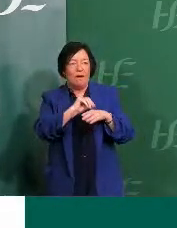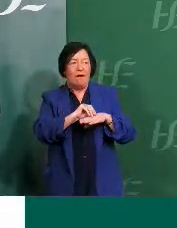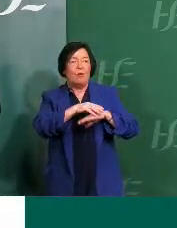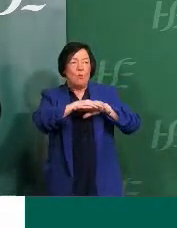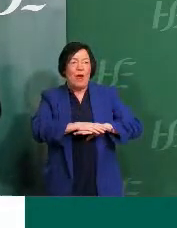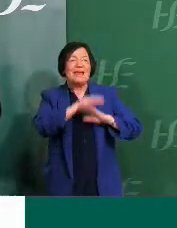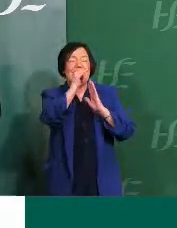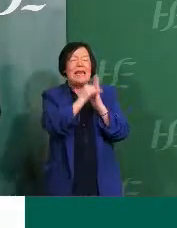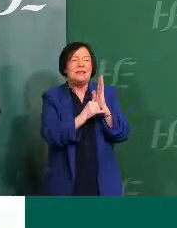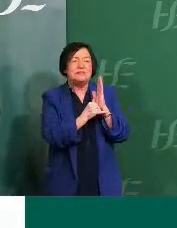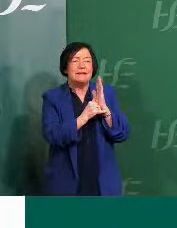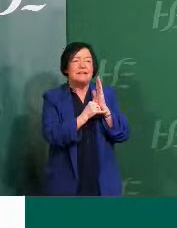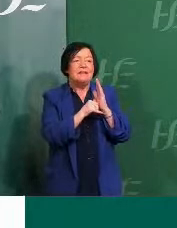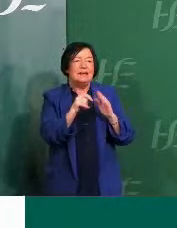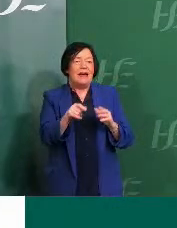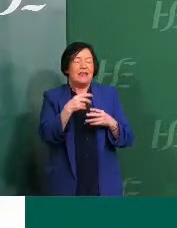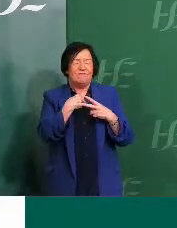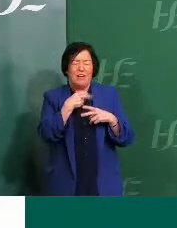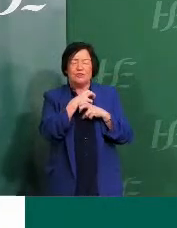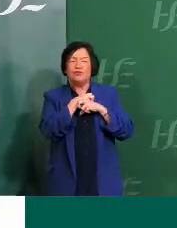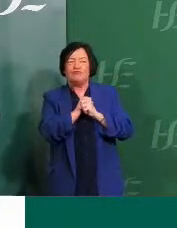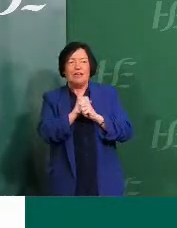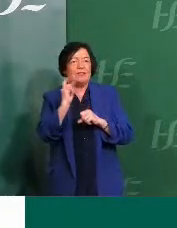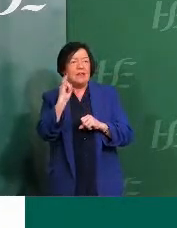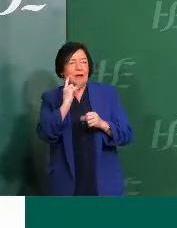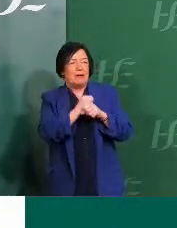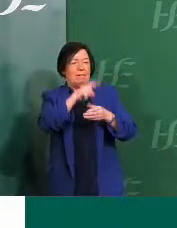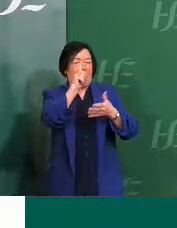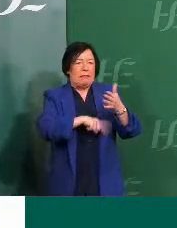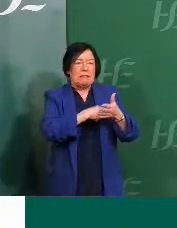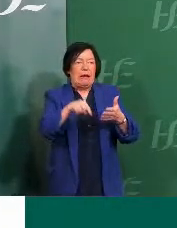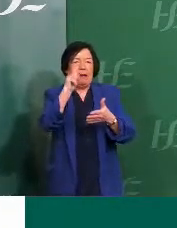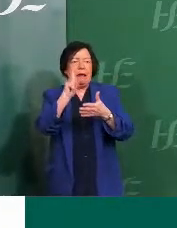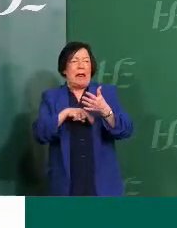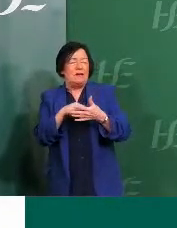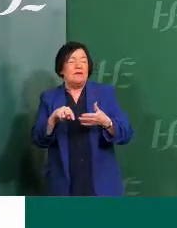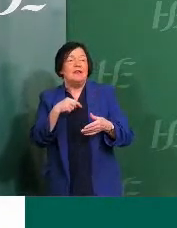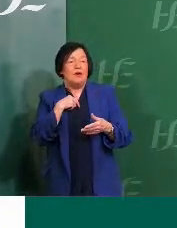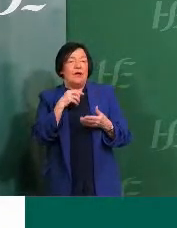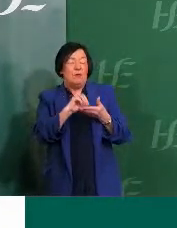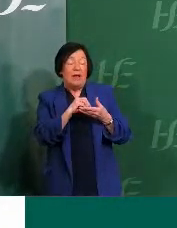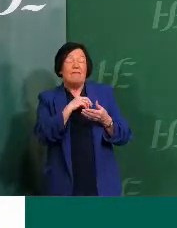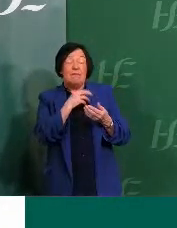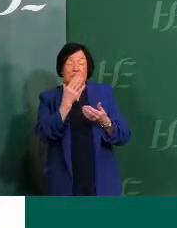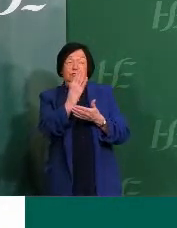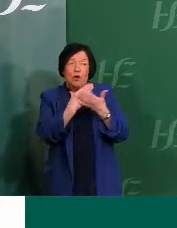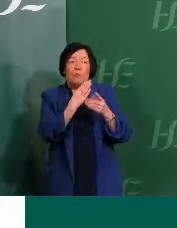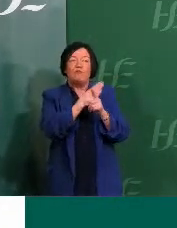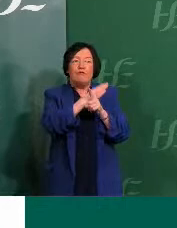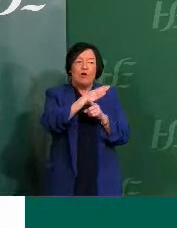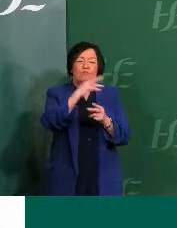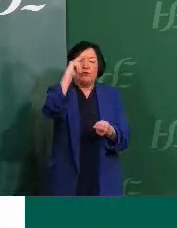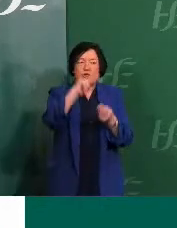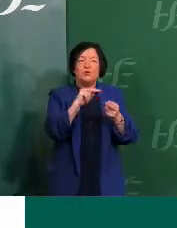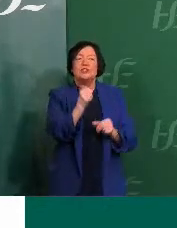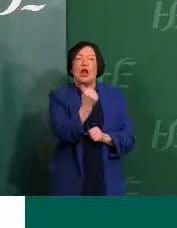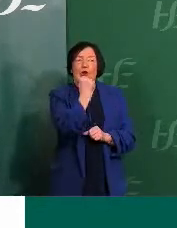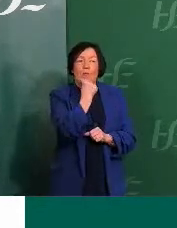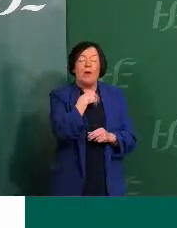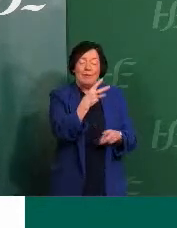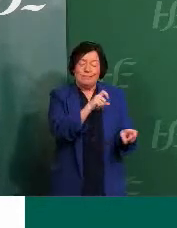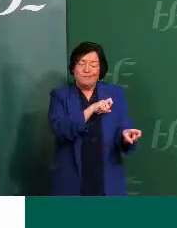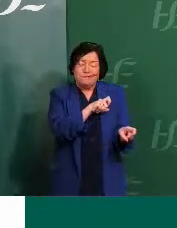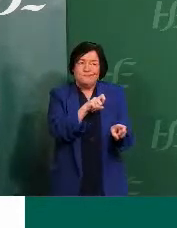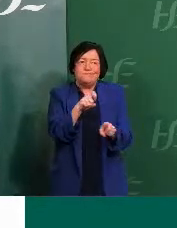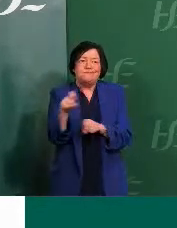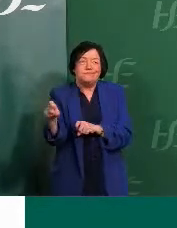waiting lists. And it's very distressing when they hear about cancellations, etc. But we have made inroads there in terms of reducing that number down, and we will continue